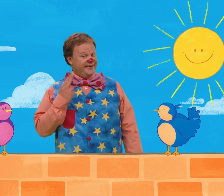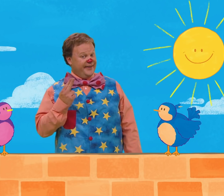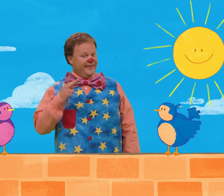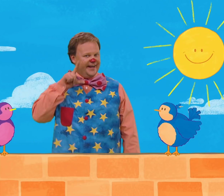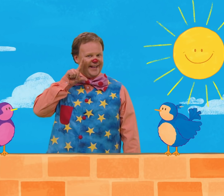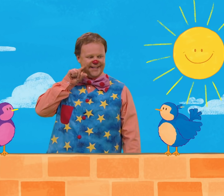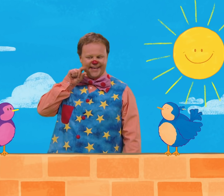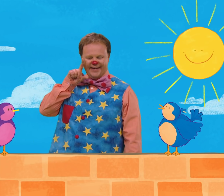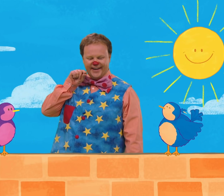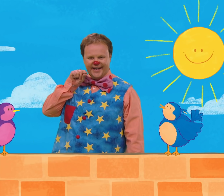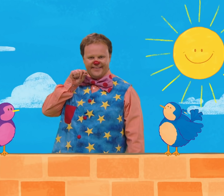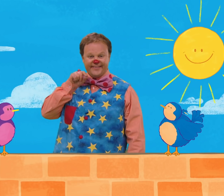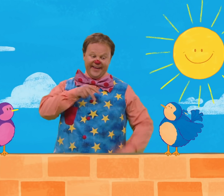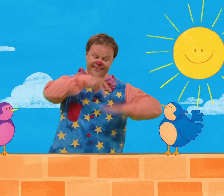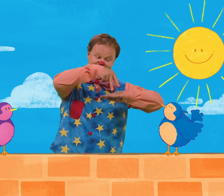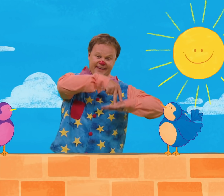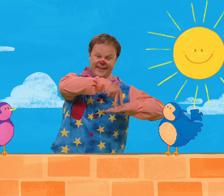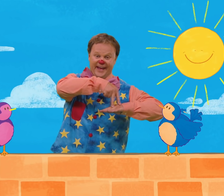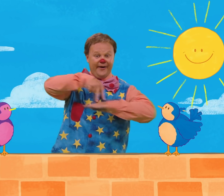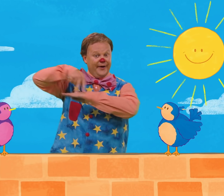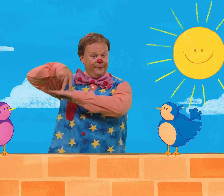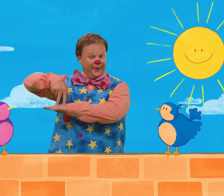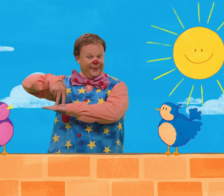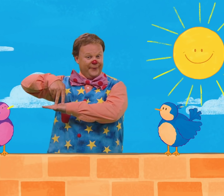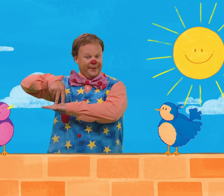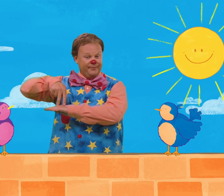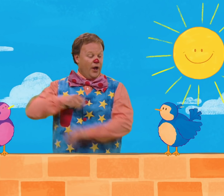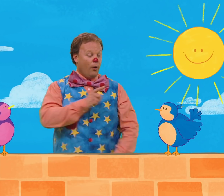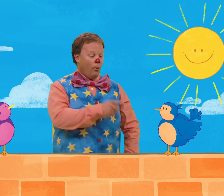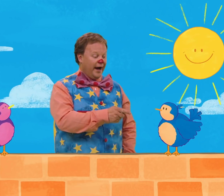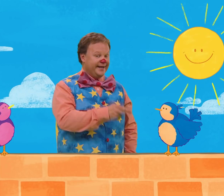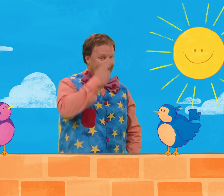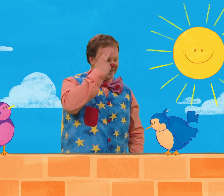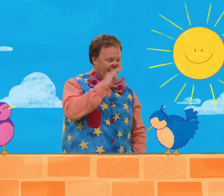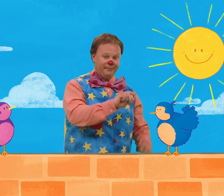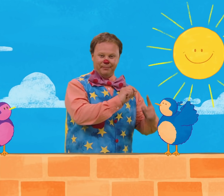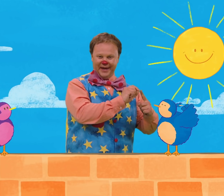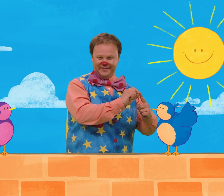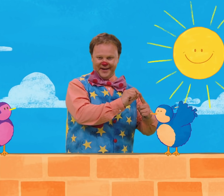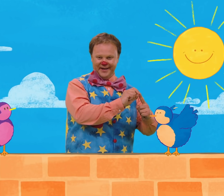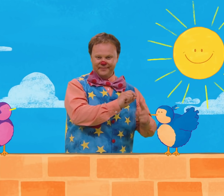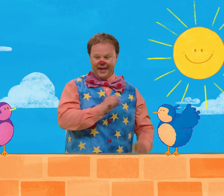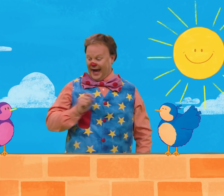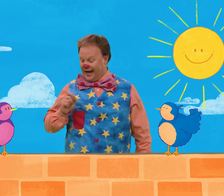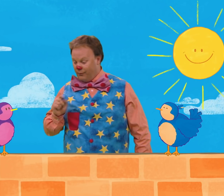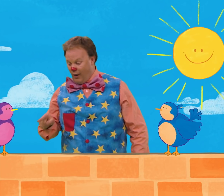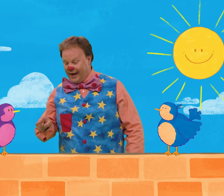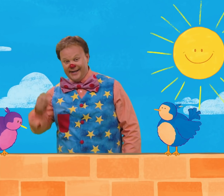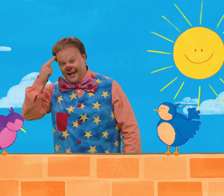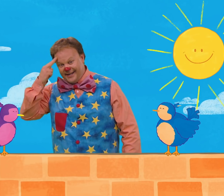Two little dicky birds sitting on a wall. One named Peter and one